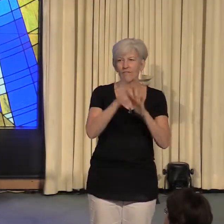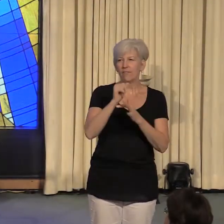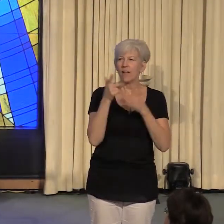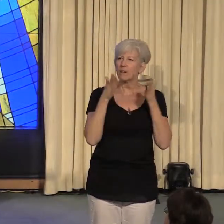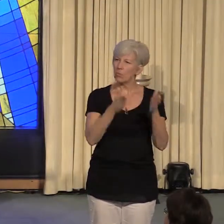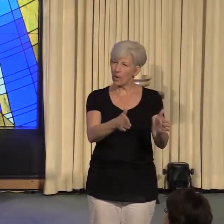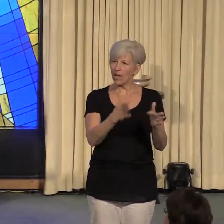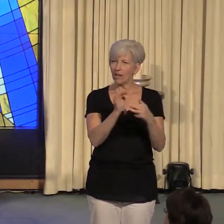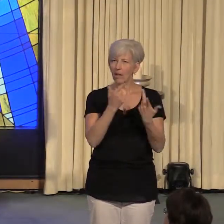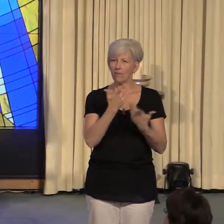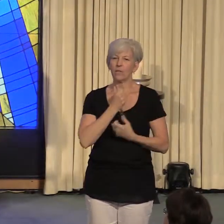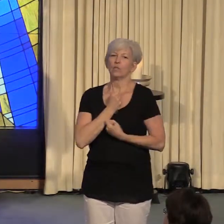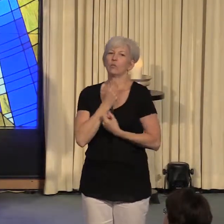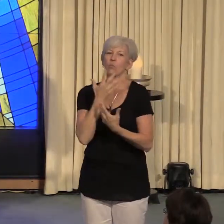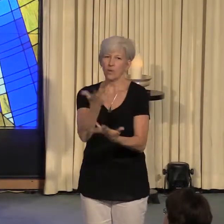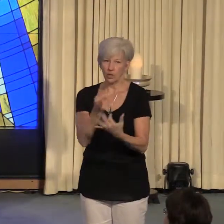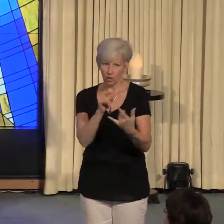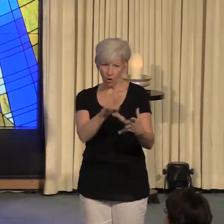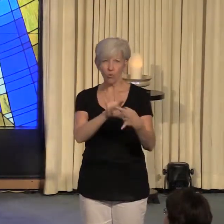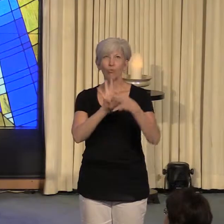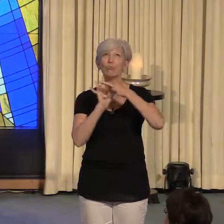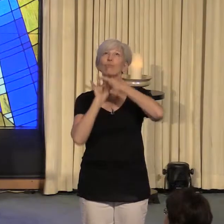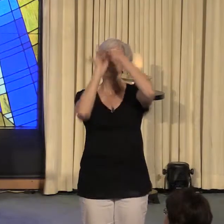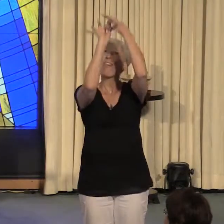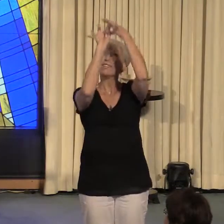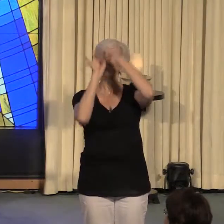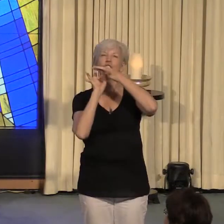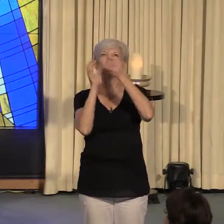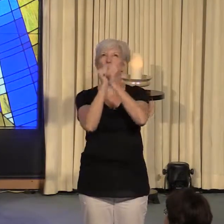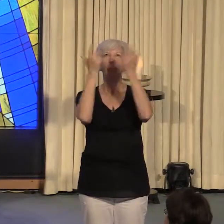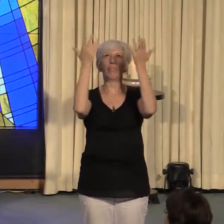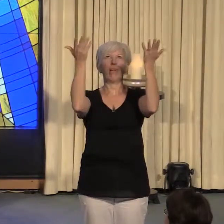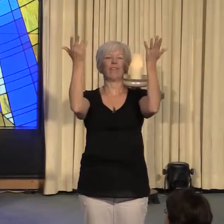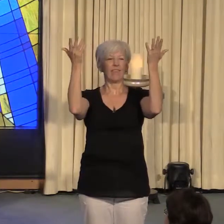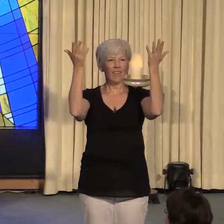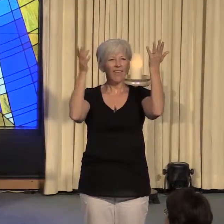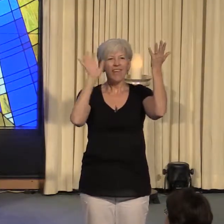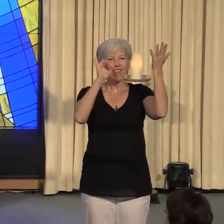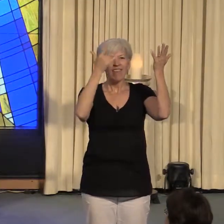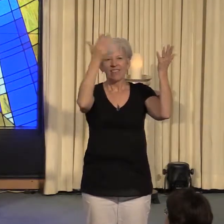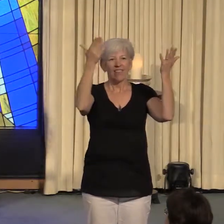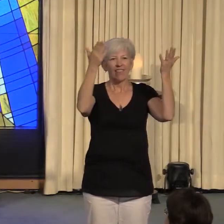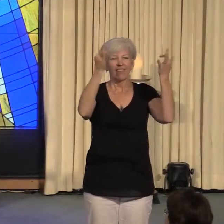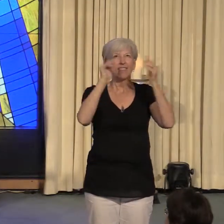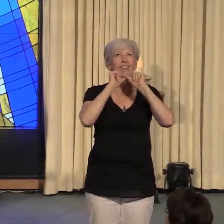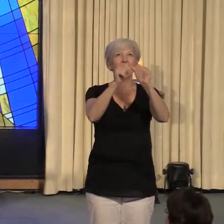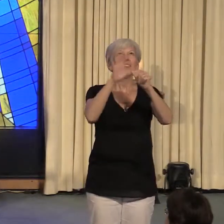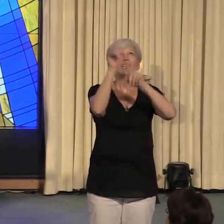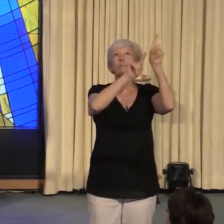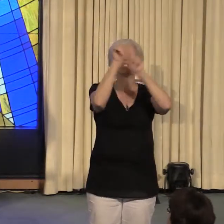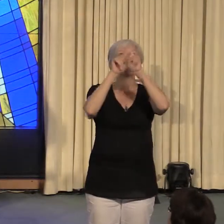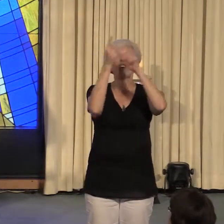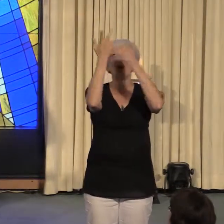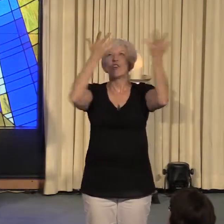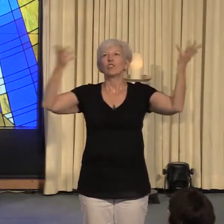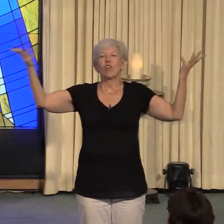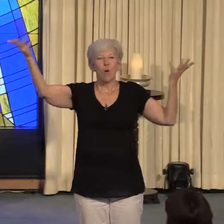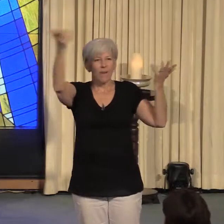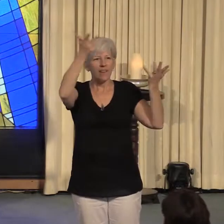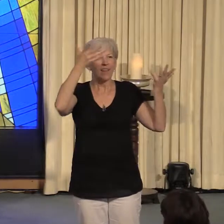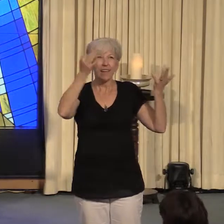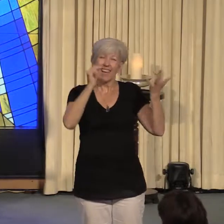way of expressing our relationship with that thing. That thing that, keeps the stars in their orbits and, and still